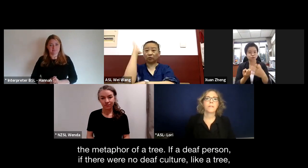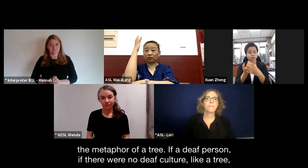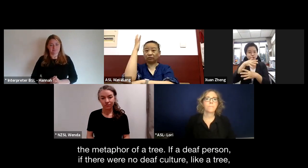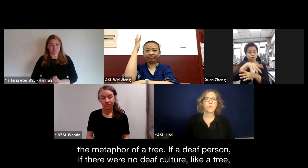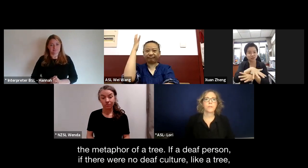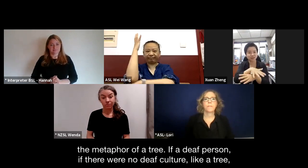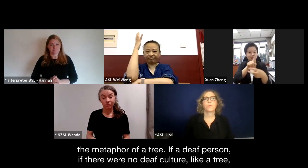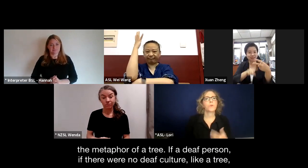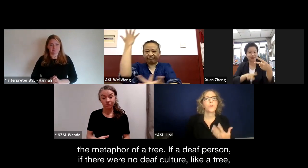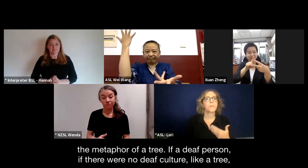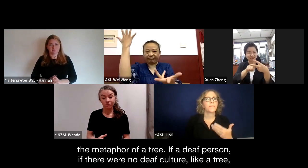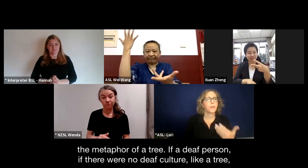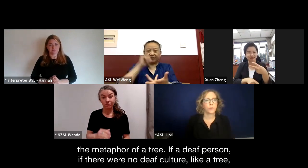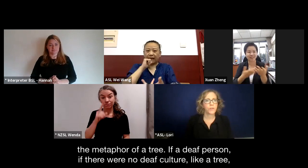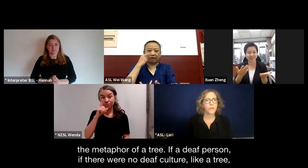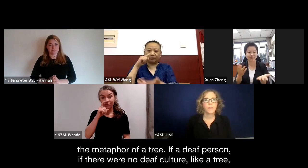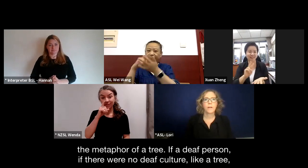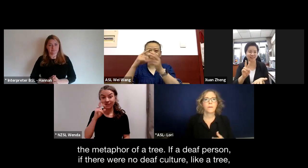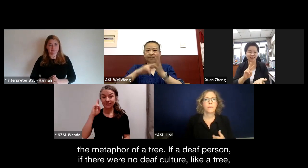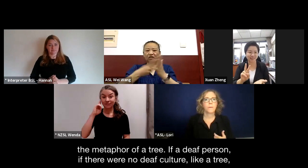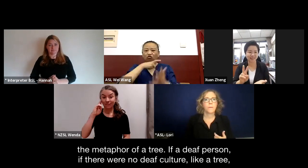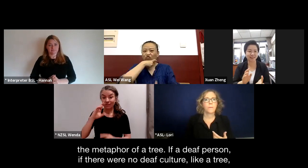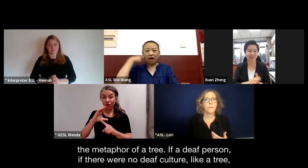If a deaf person, if there were no deaf culture,